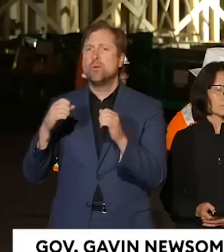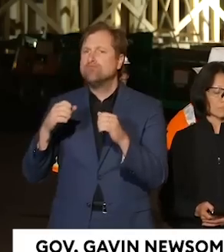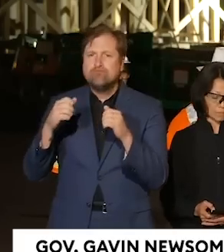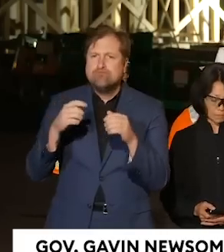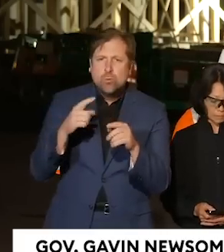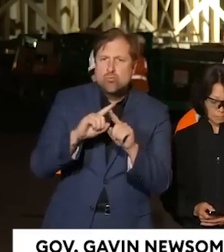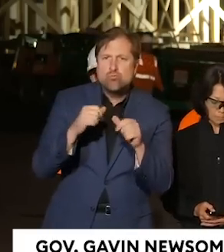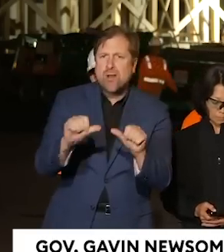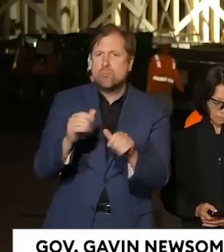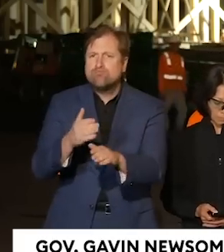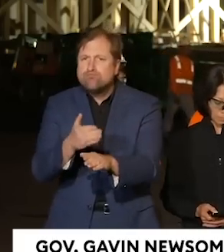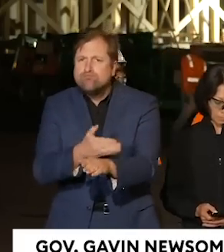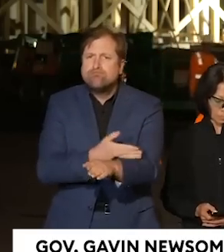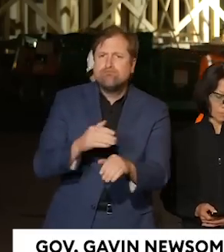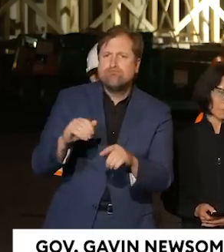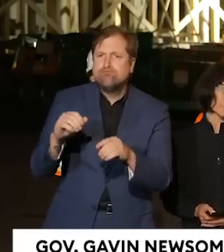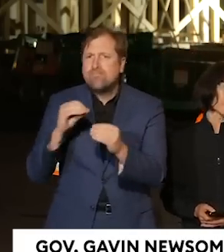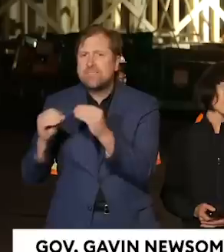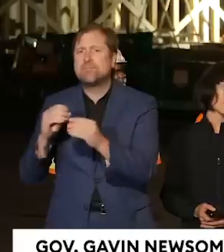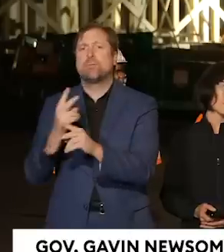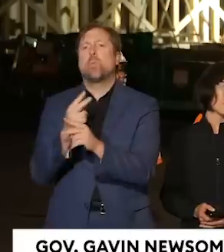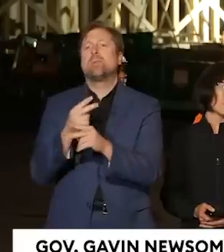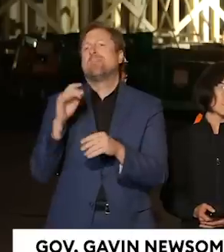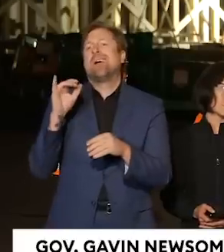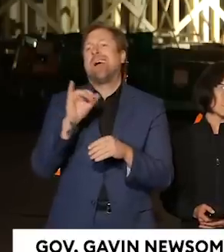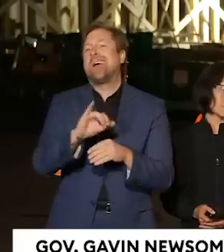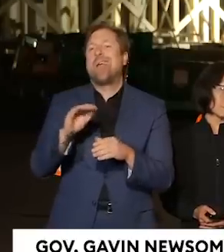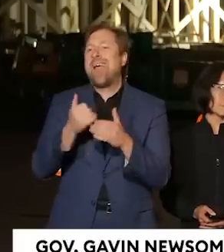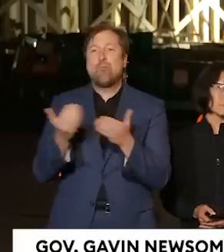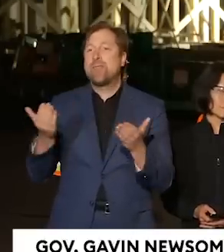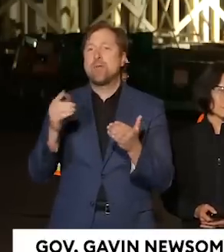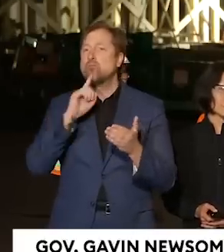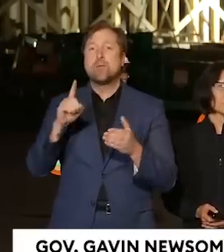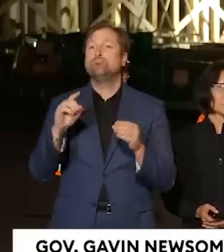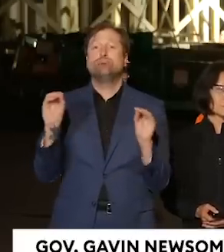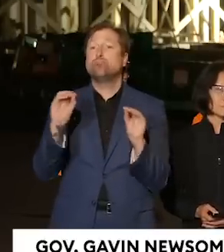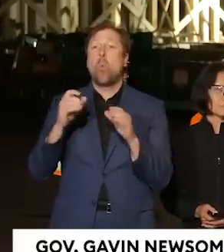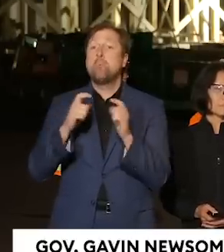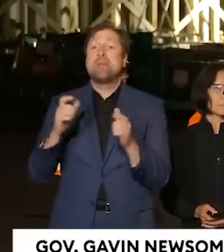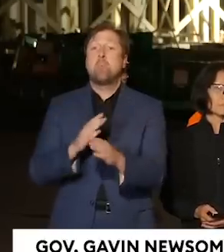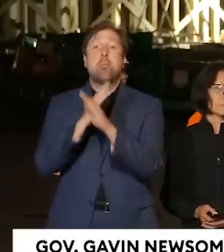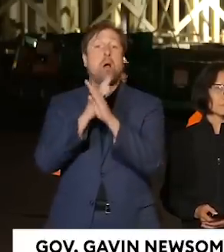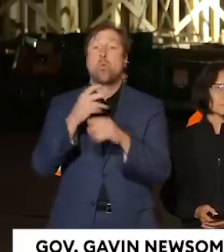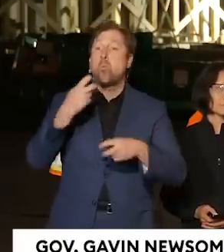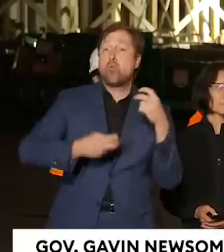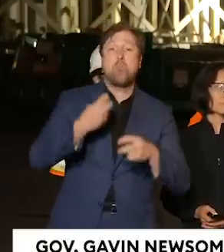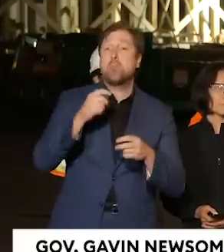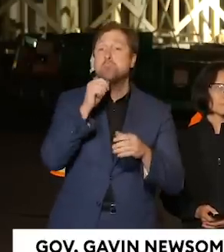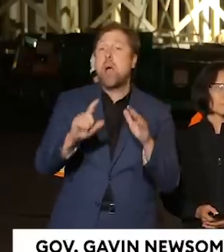supplies have presented themselves without any hindrances or any